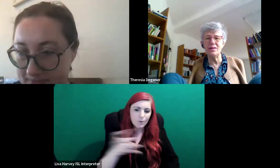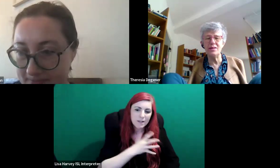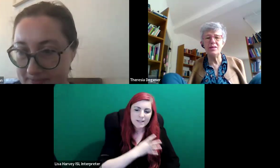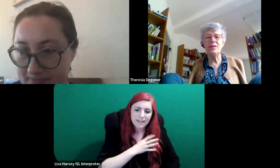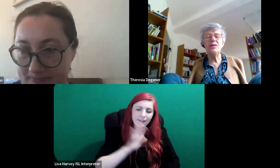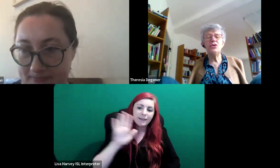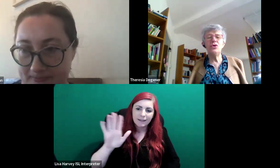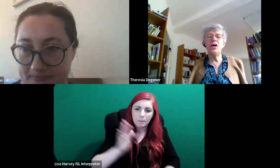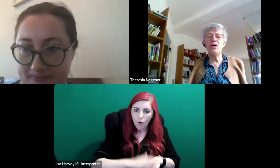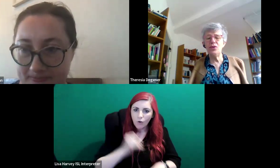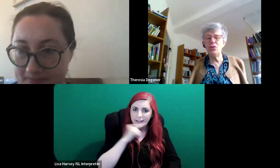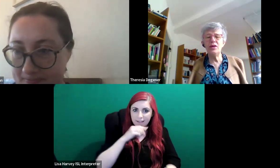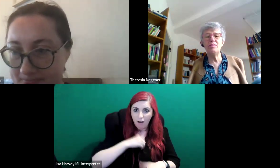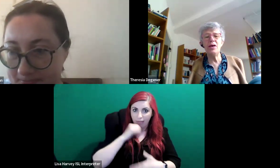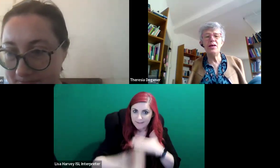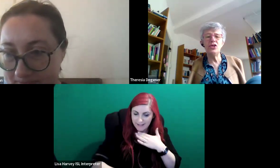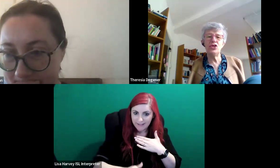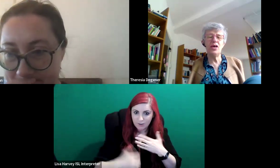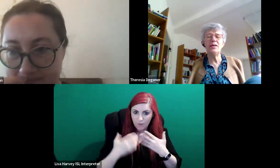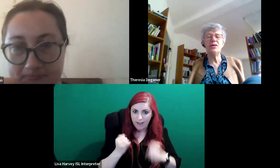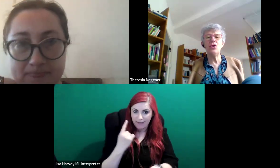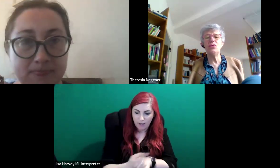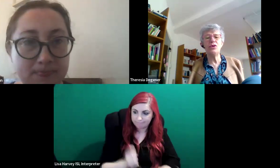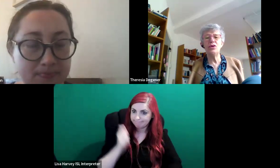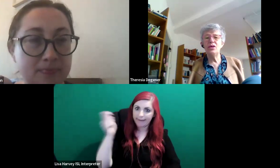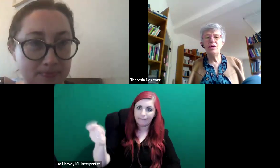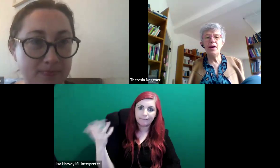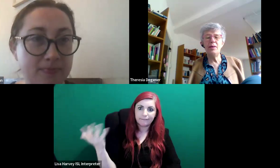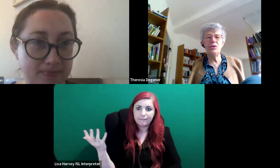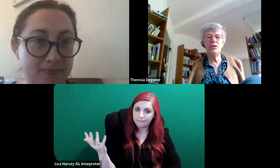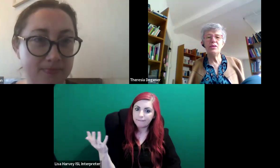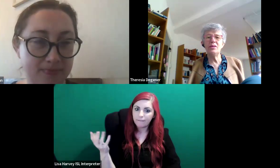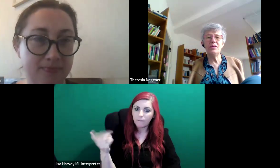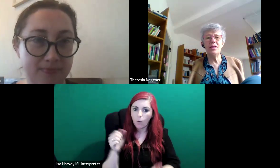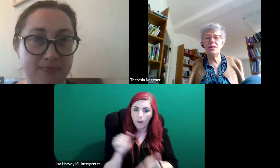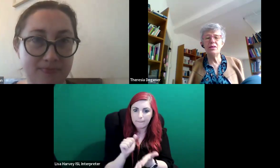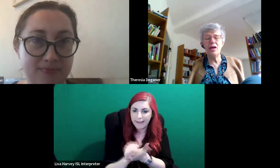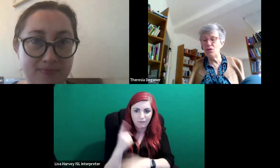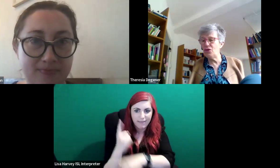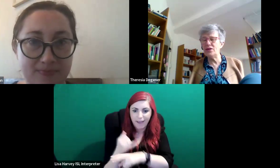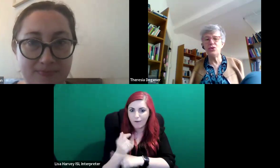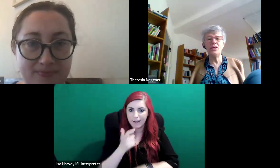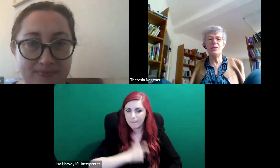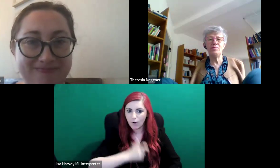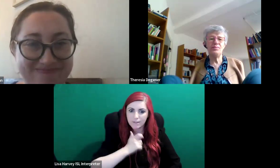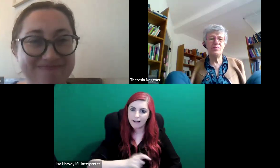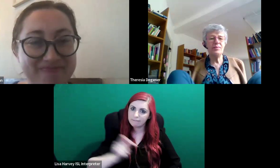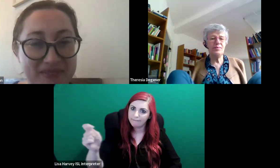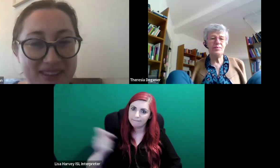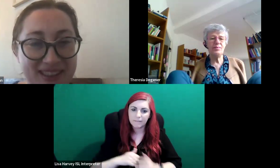it's easier to have the one page handed over by a person and have a face to